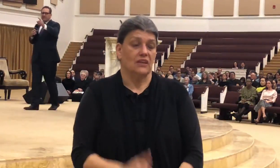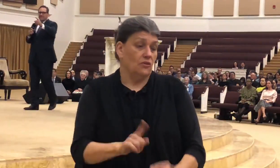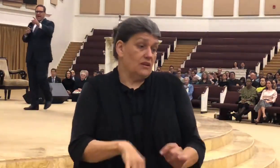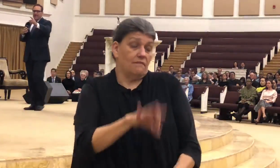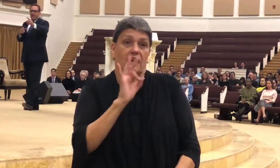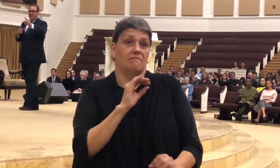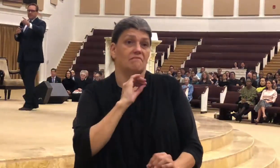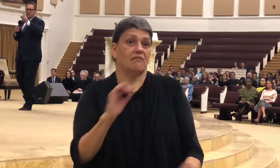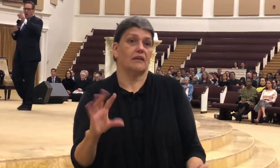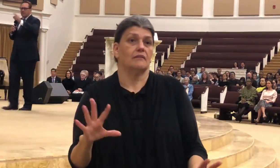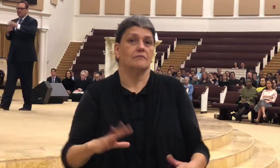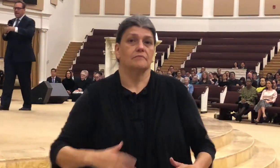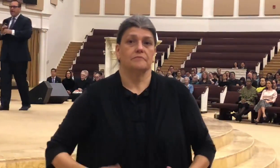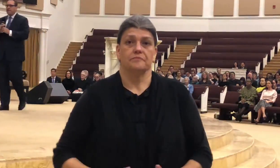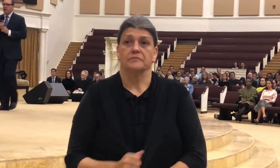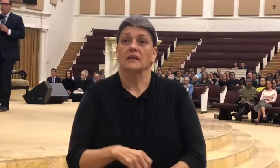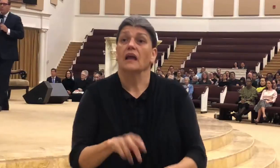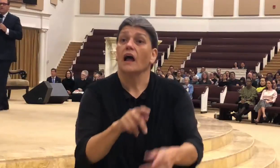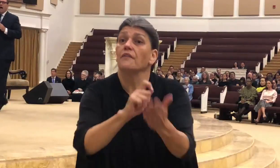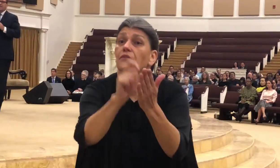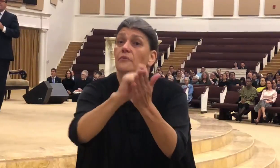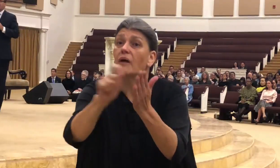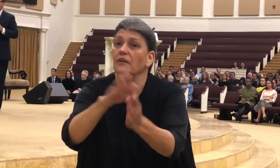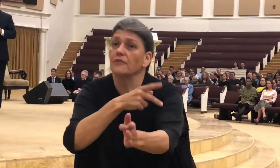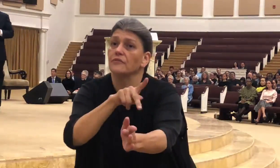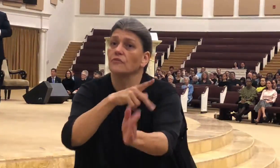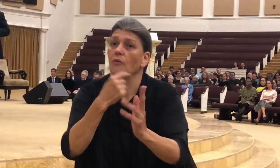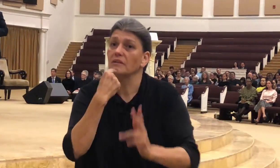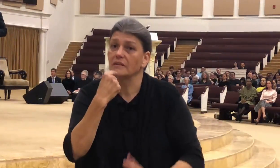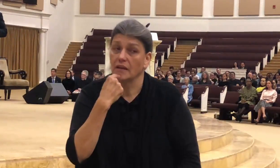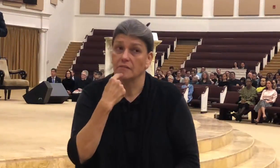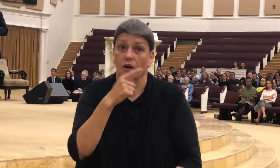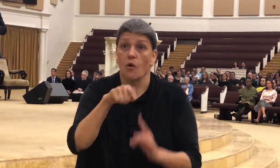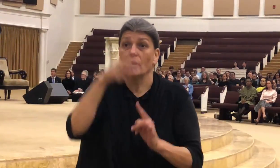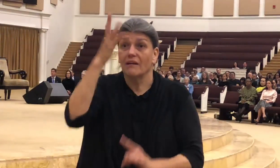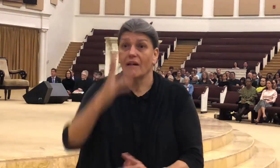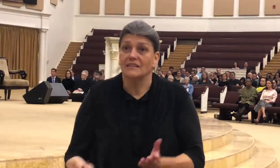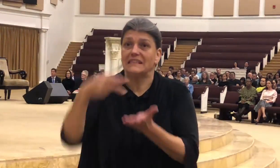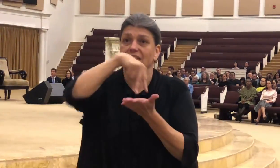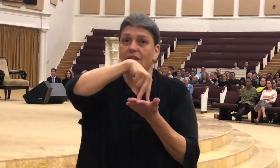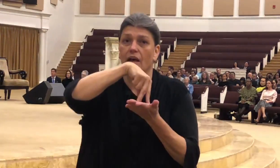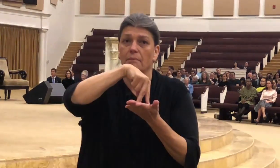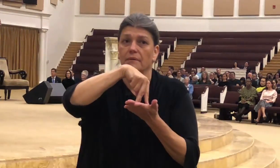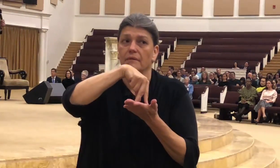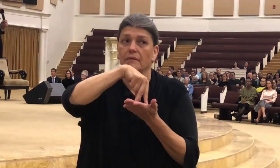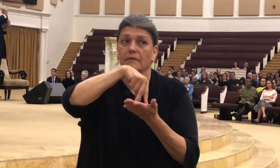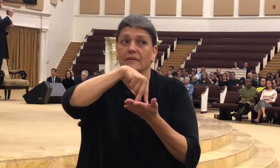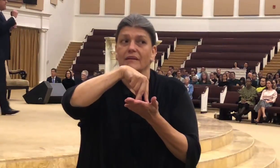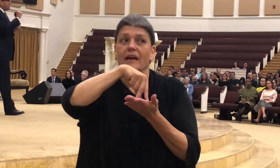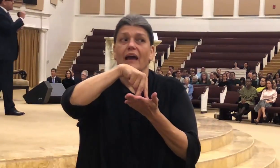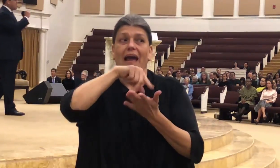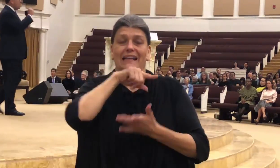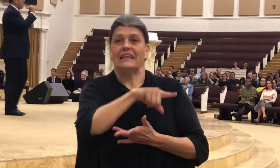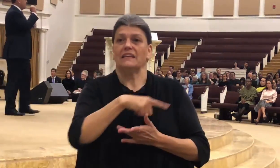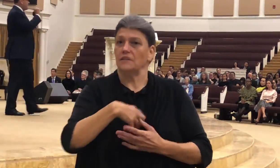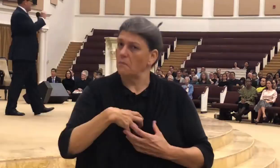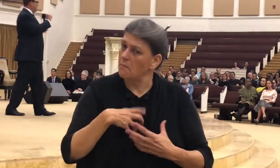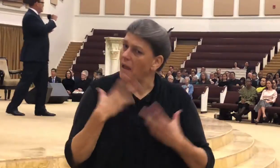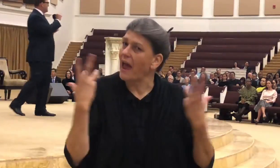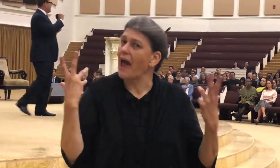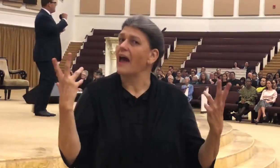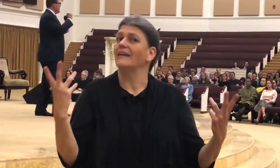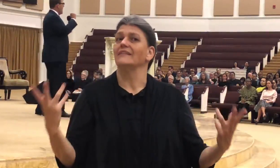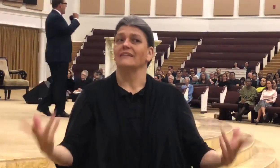And the writer said, the psalmist said, when God gets up and deals in his fiery indignation with